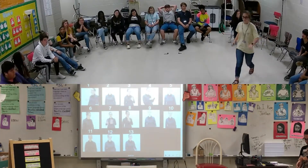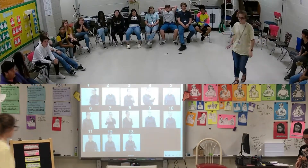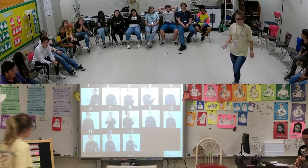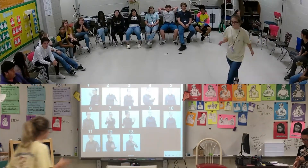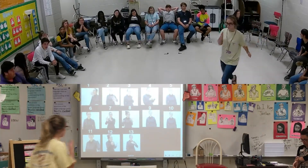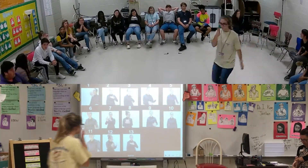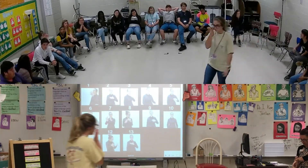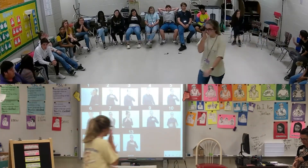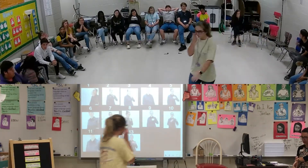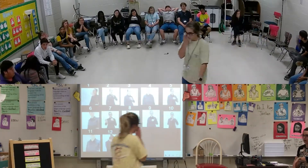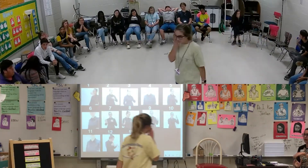the order that they go in.